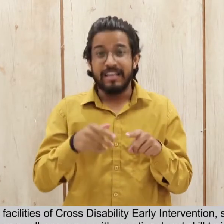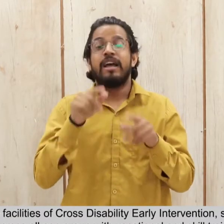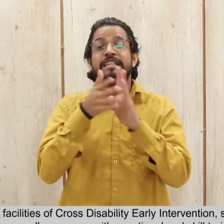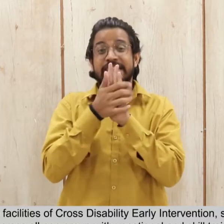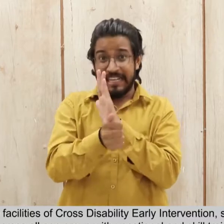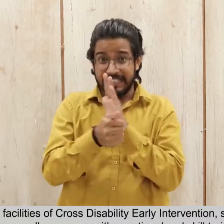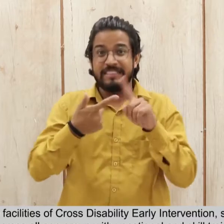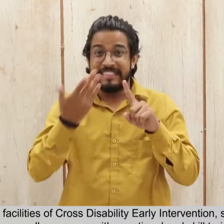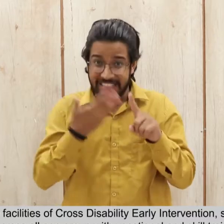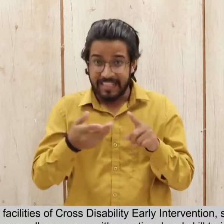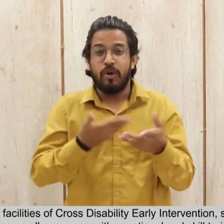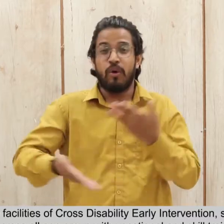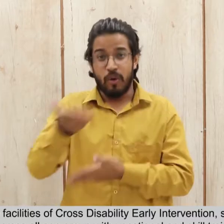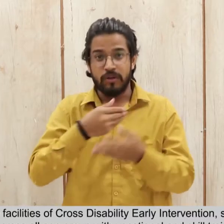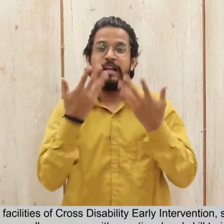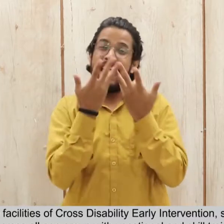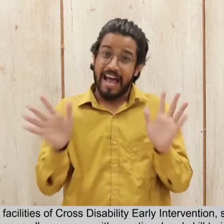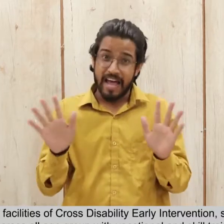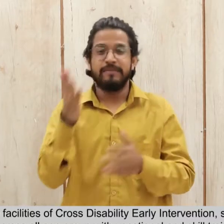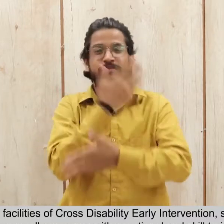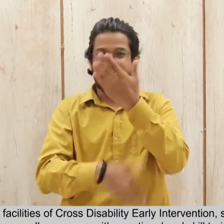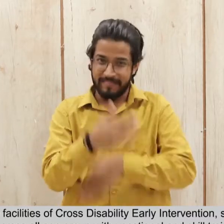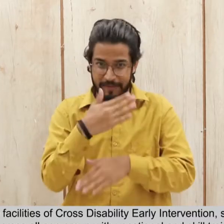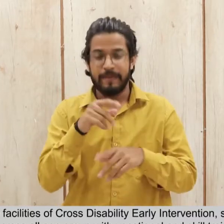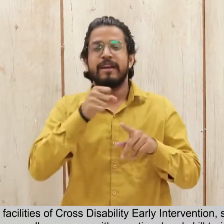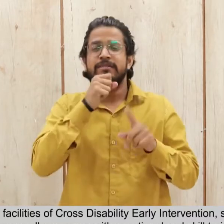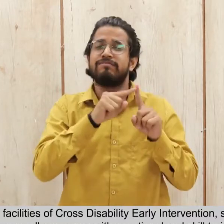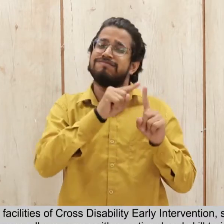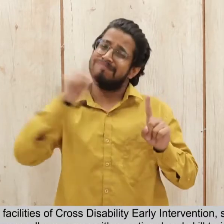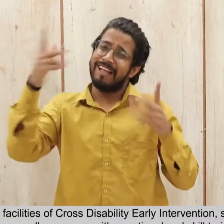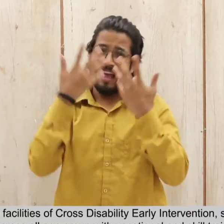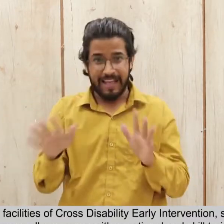vocational and skill training facilities.